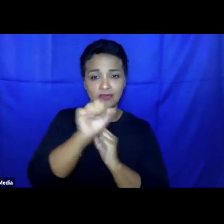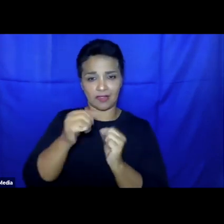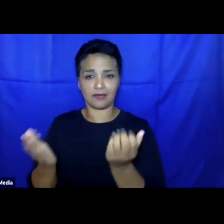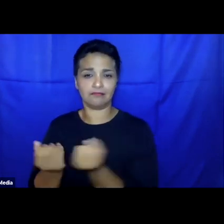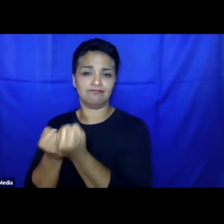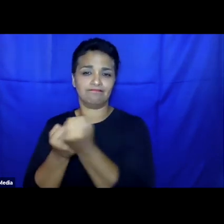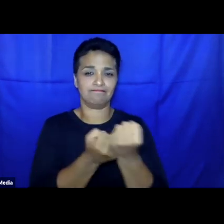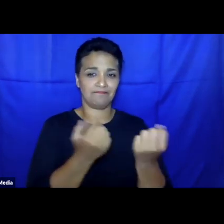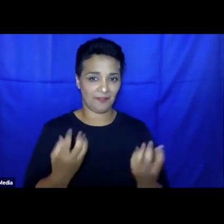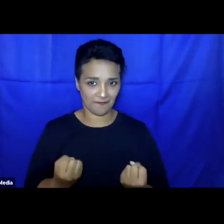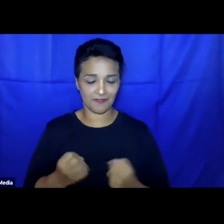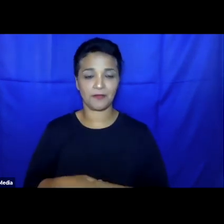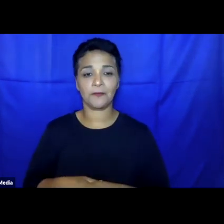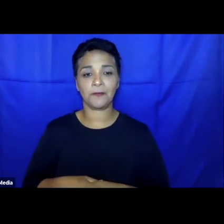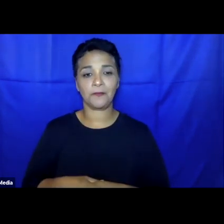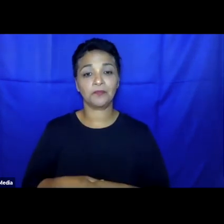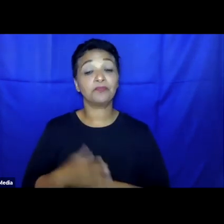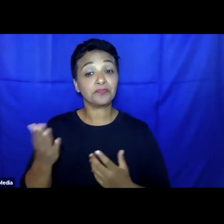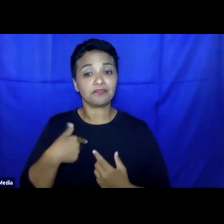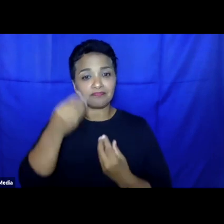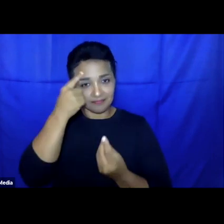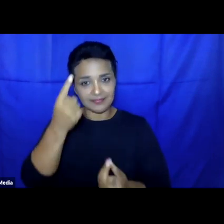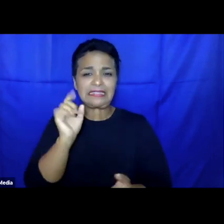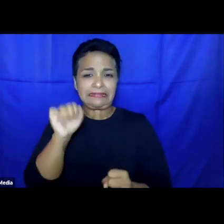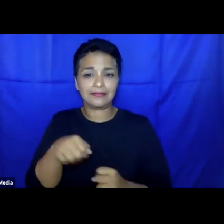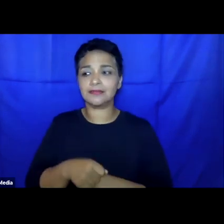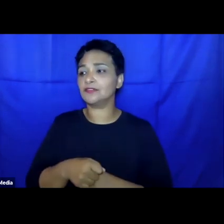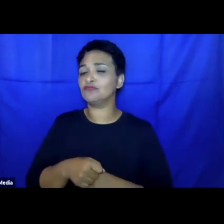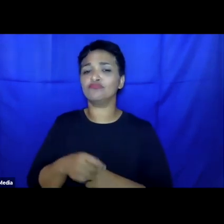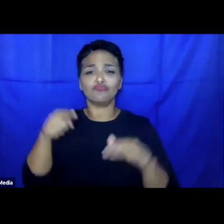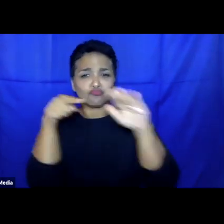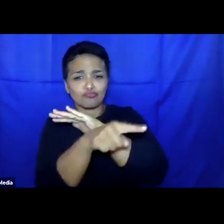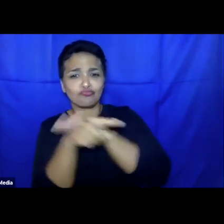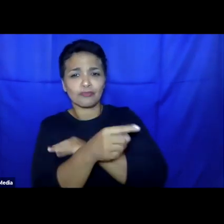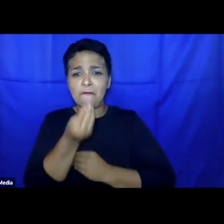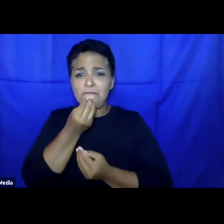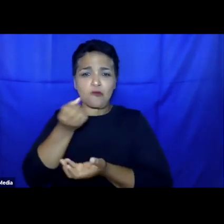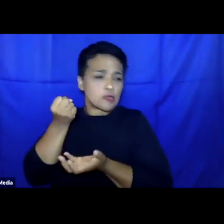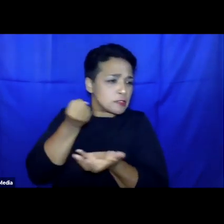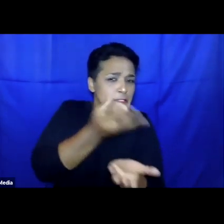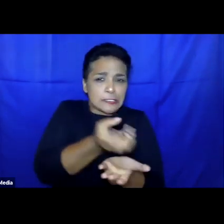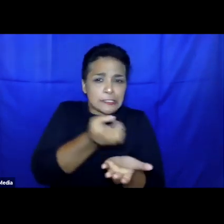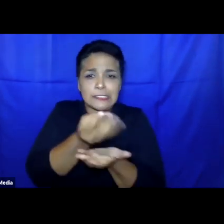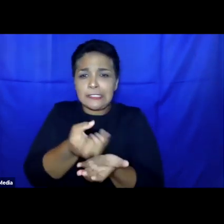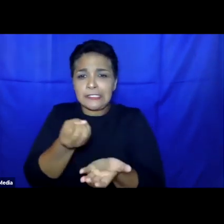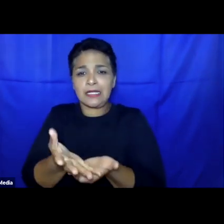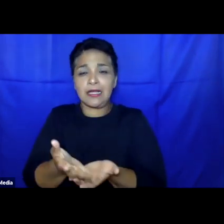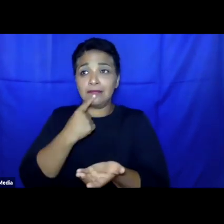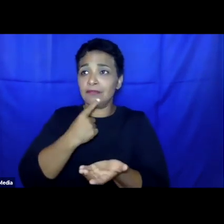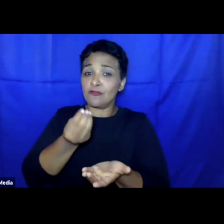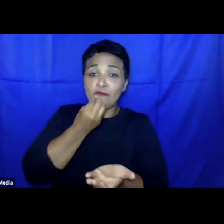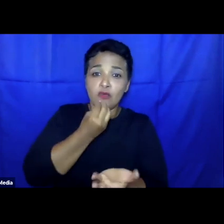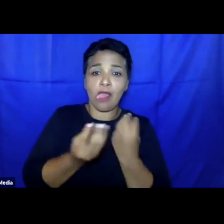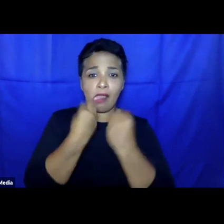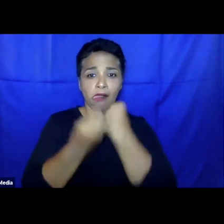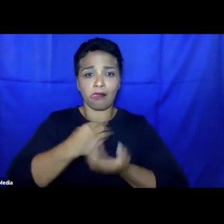that food will last long, wouldn't last long. If, for example, you keep on